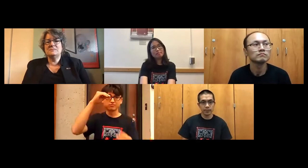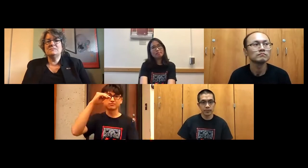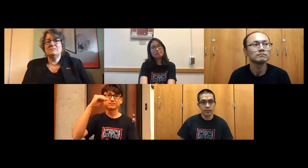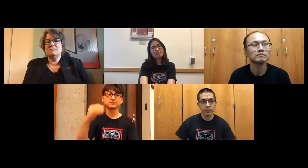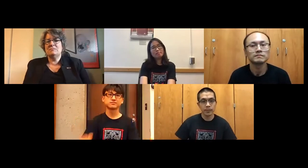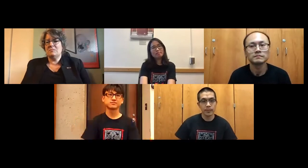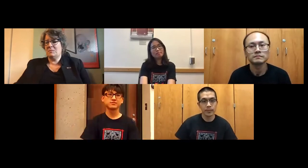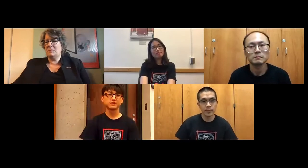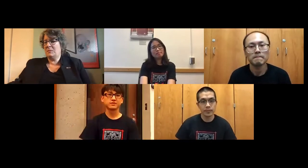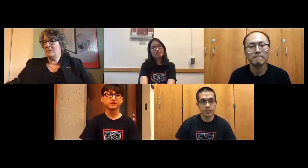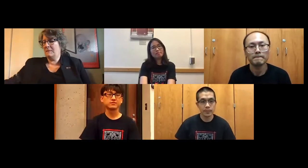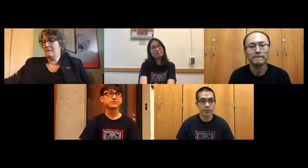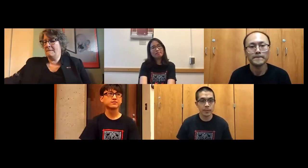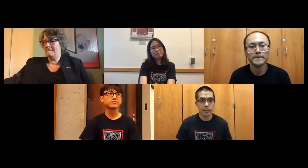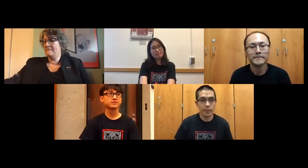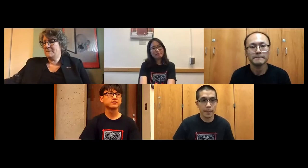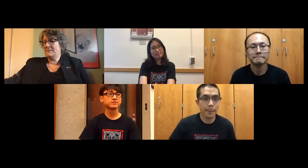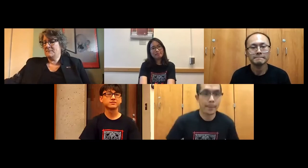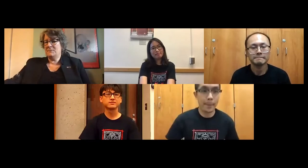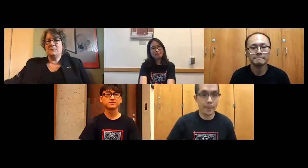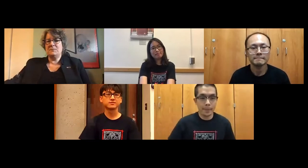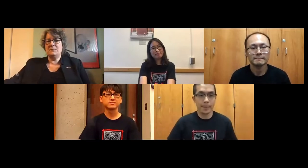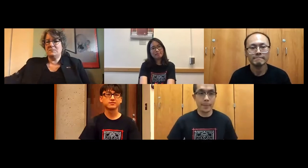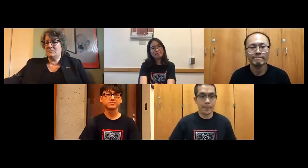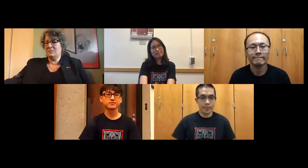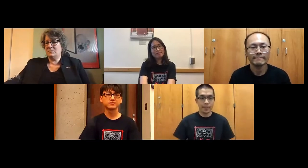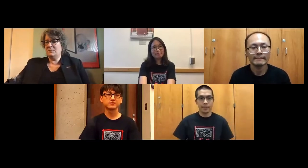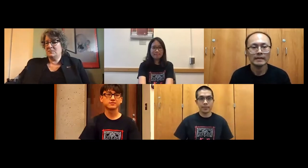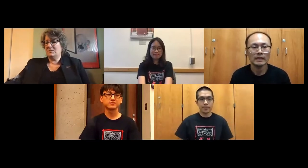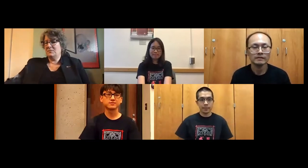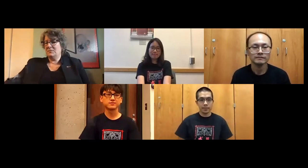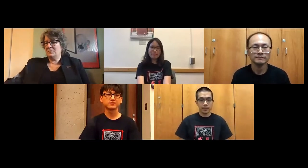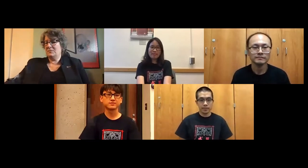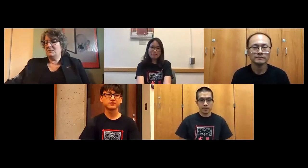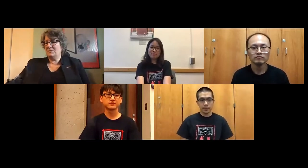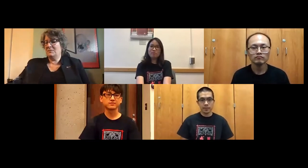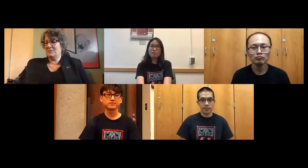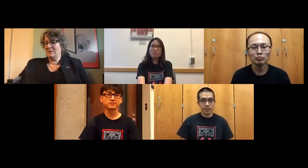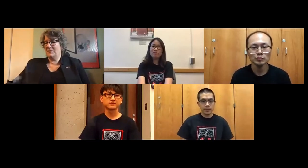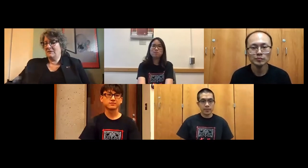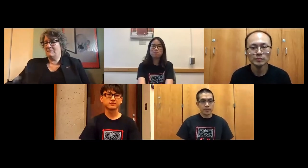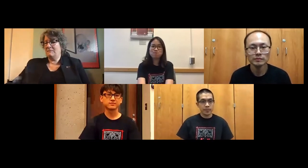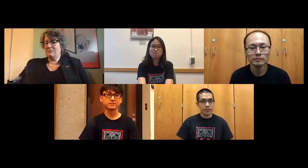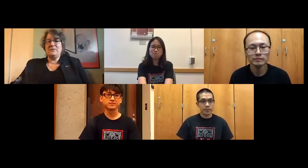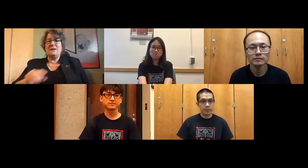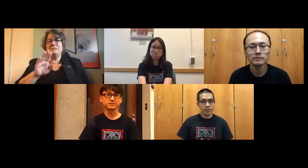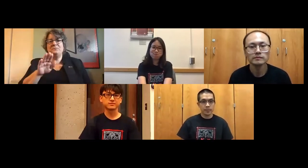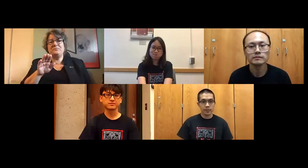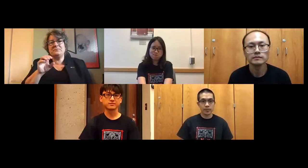to learn more sign language and socialize with more deaf kids here, or deaf people here. Hold on 1 minute.